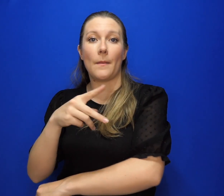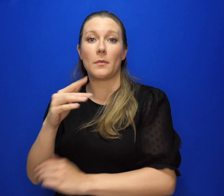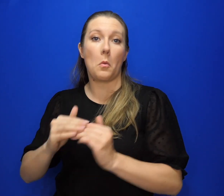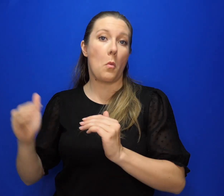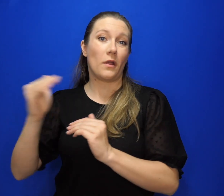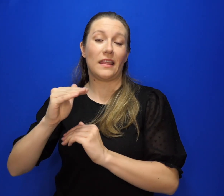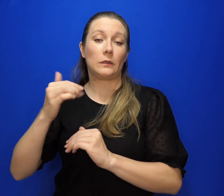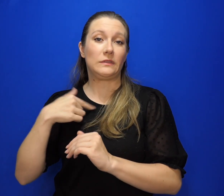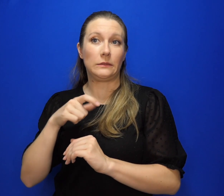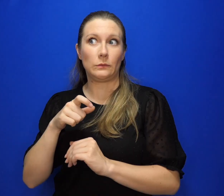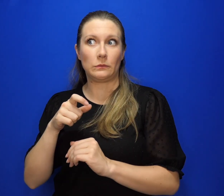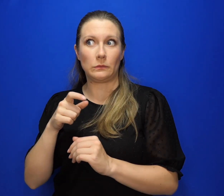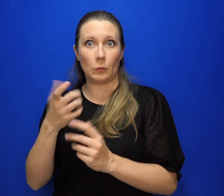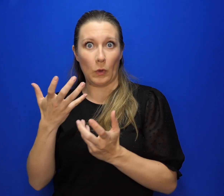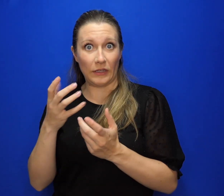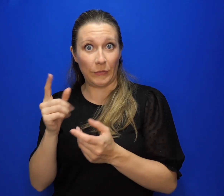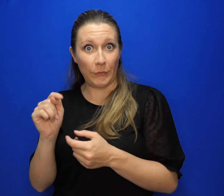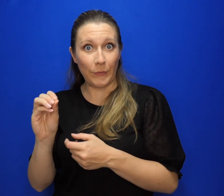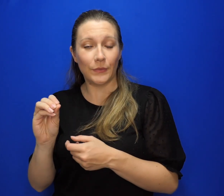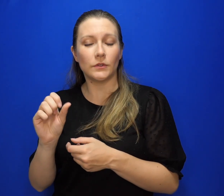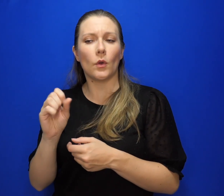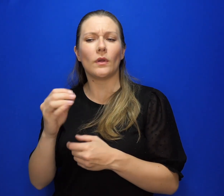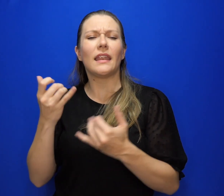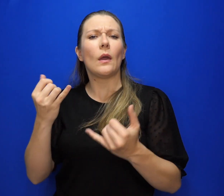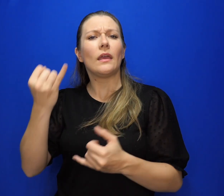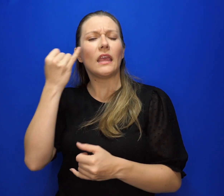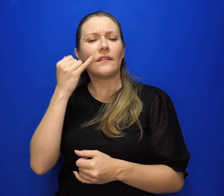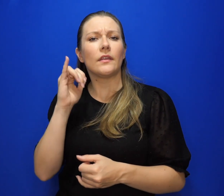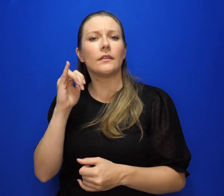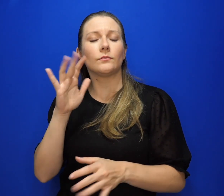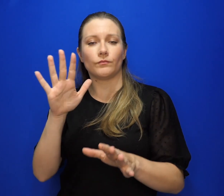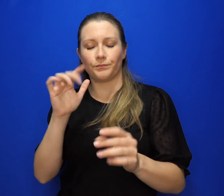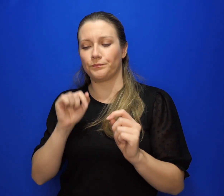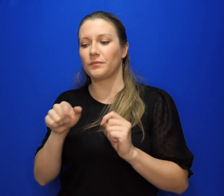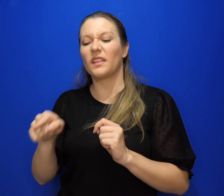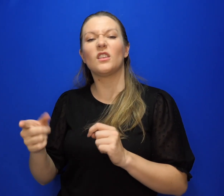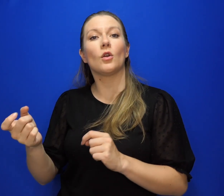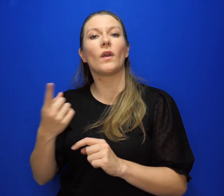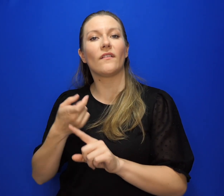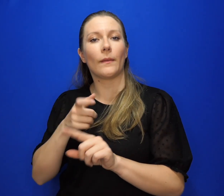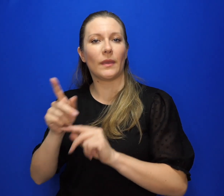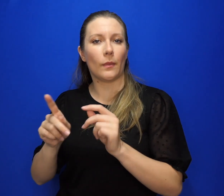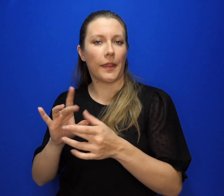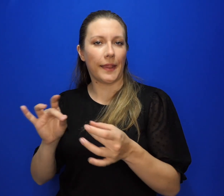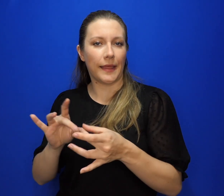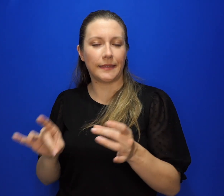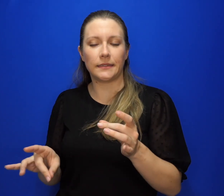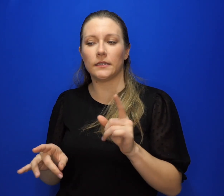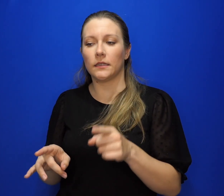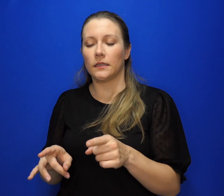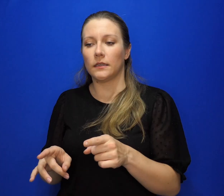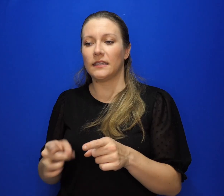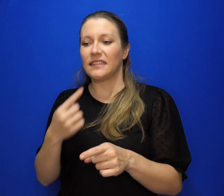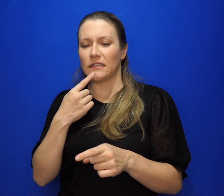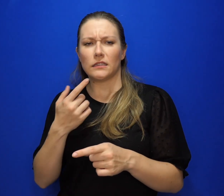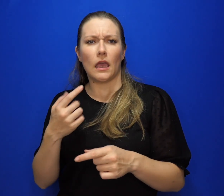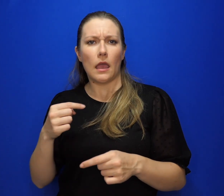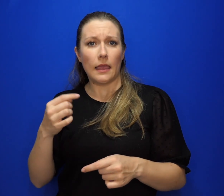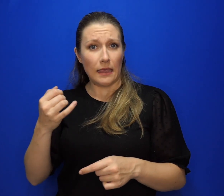handle that. What if I do the wrong dose of, so here, these are actually questions from people. So what do I do when